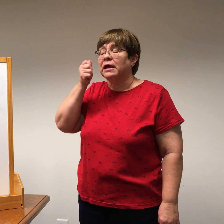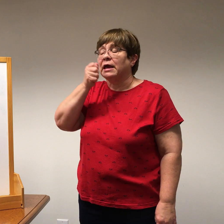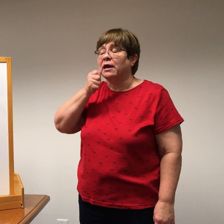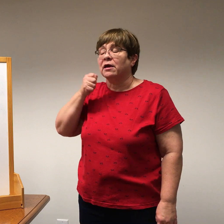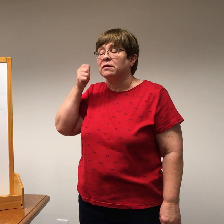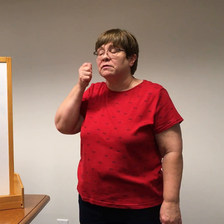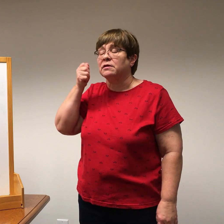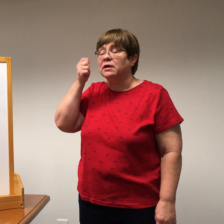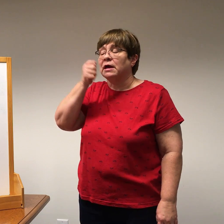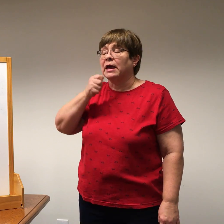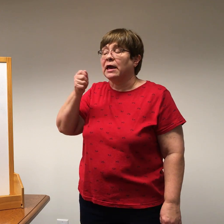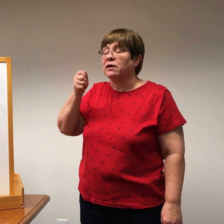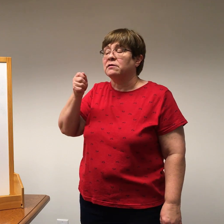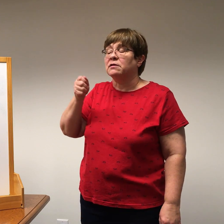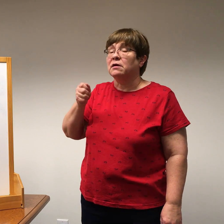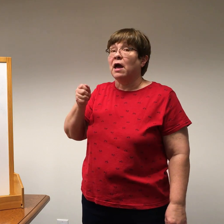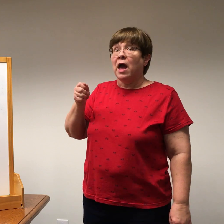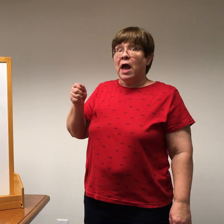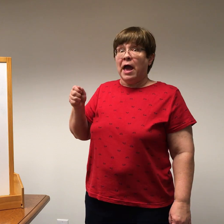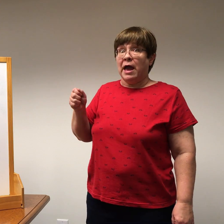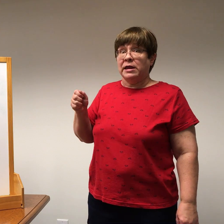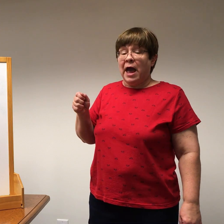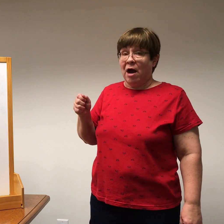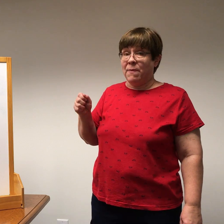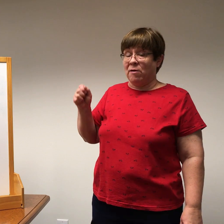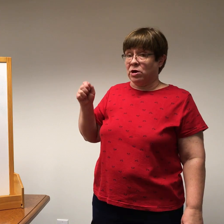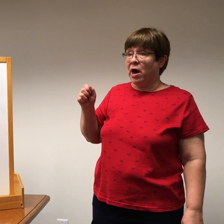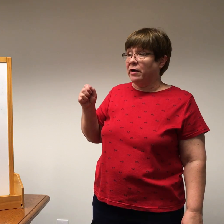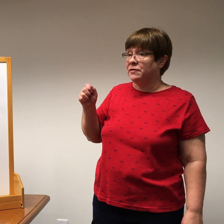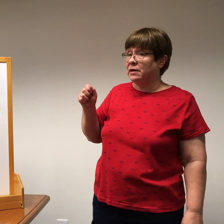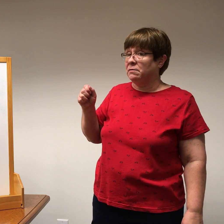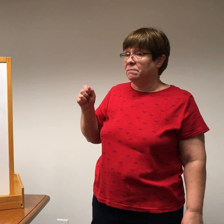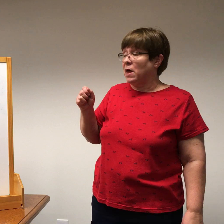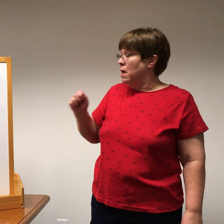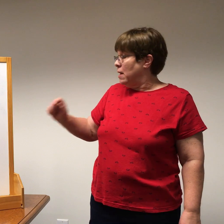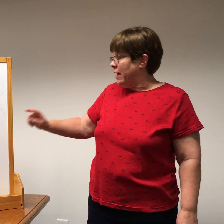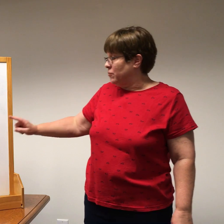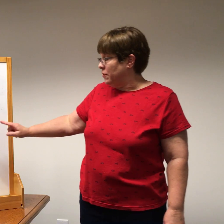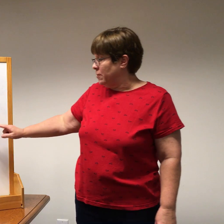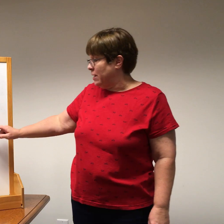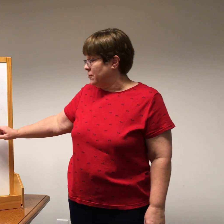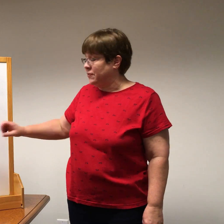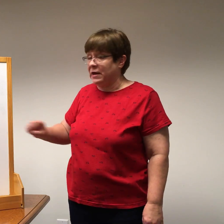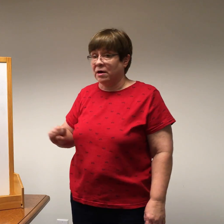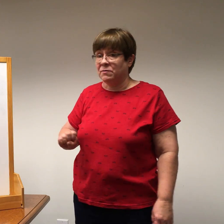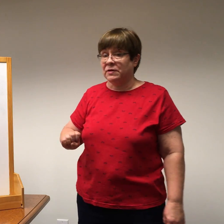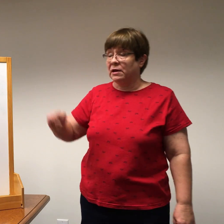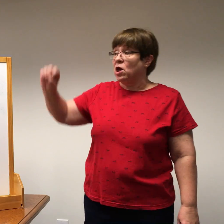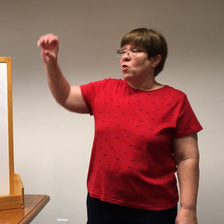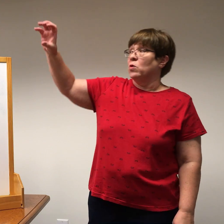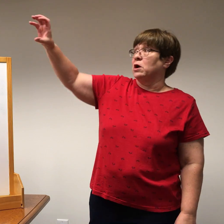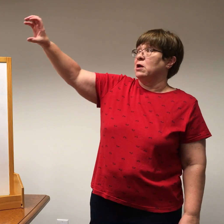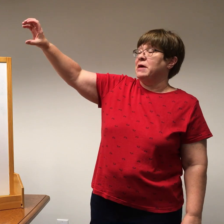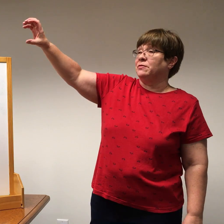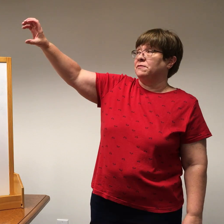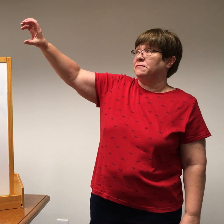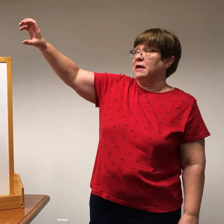aunt, aunt, aunt. And how about cousin? That's where the letter C comes in. We're going to make the C in